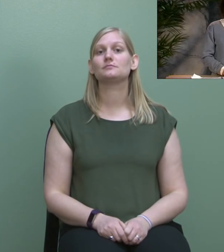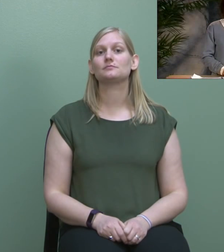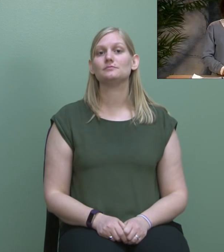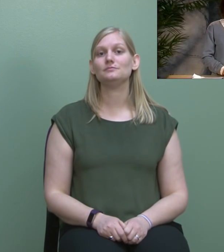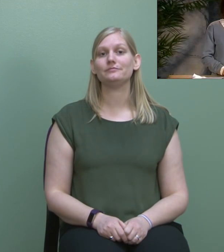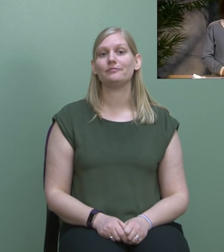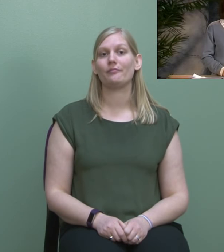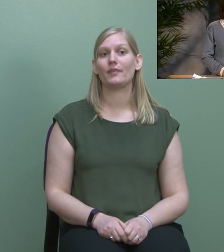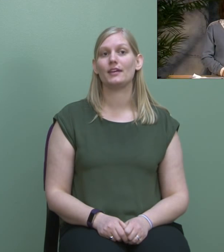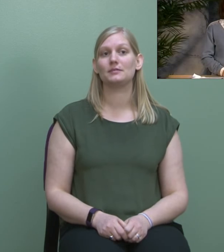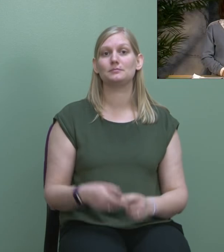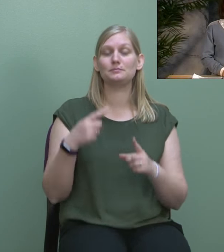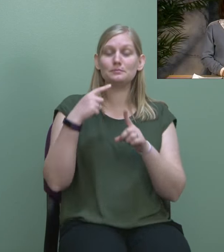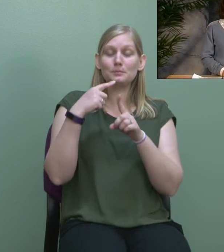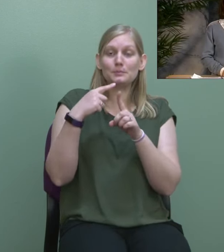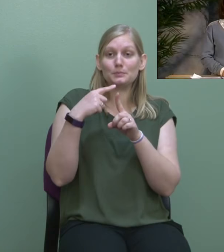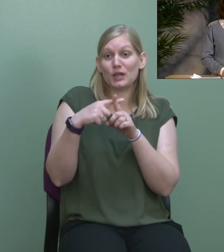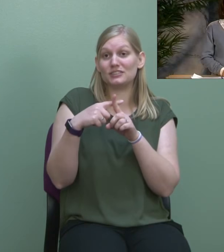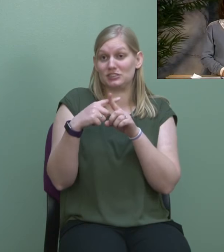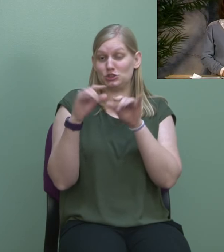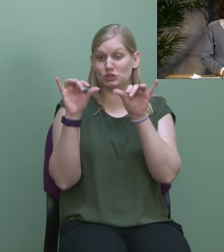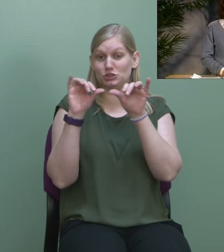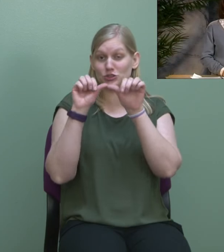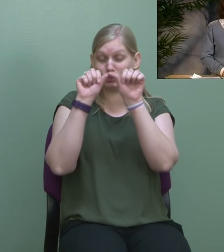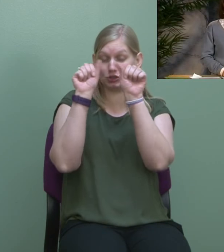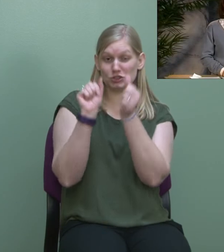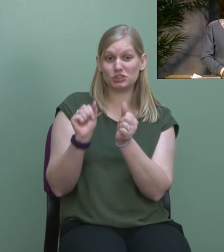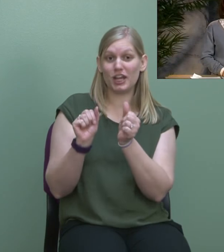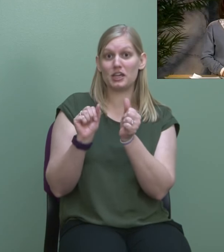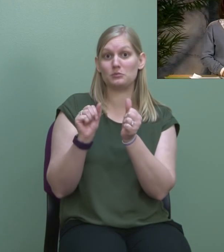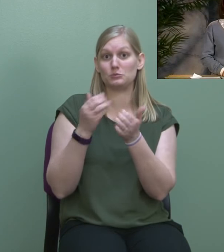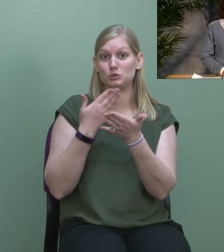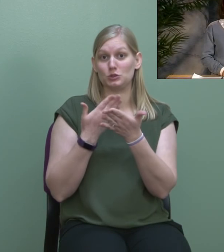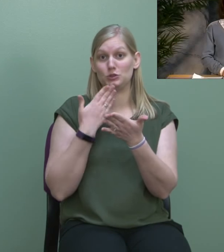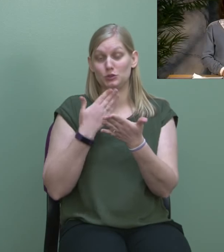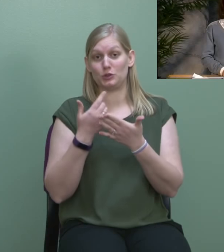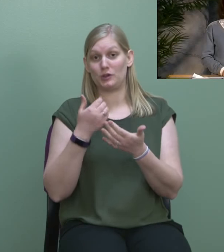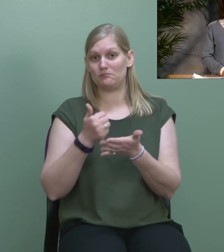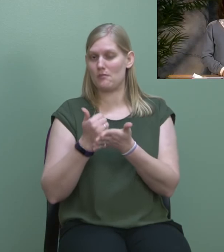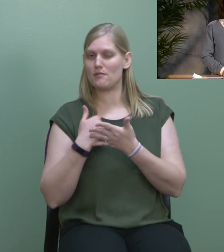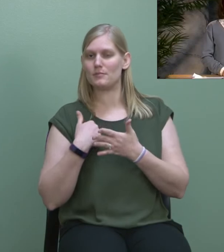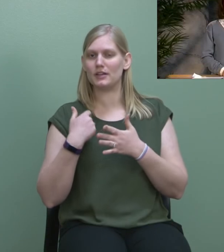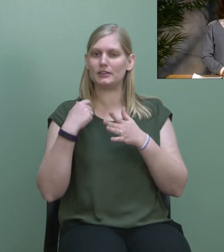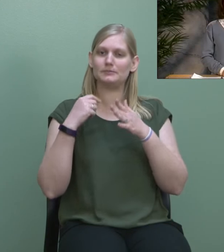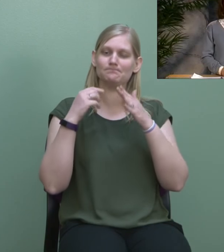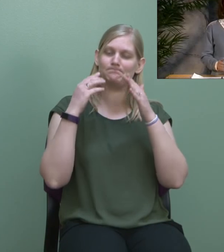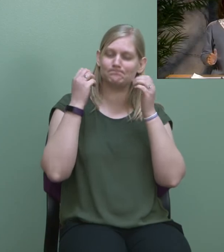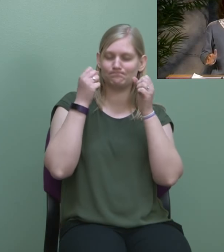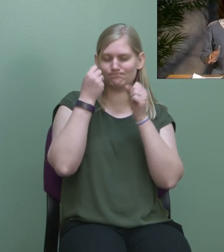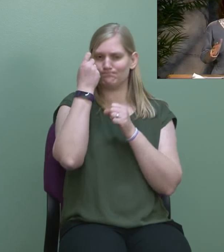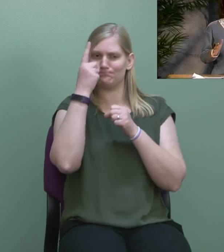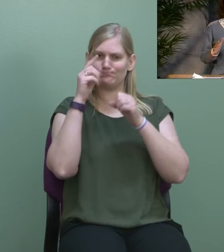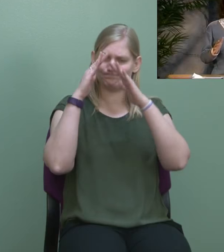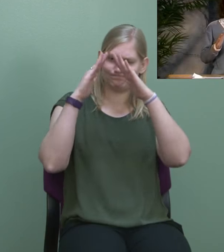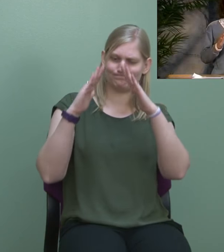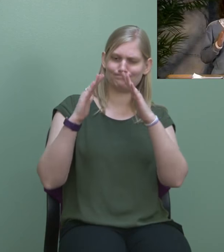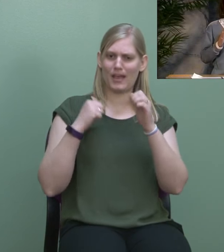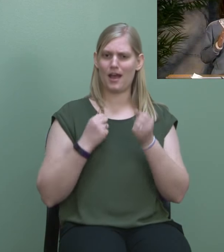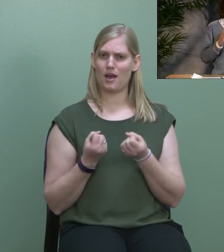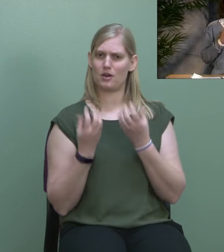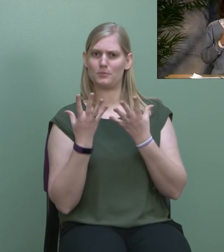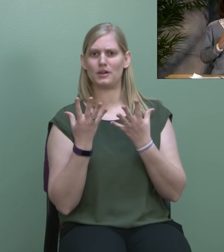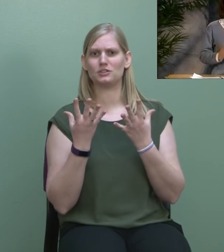to be able to actually see what should be the basis of our diet and then how we can build on